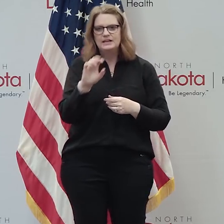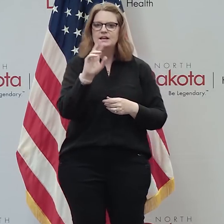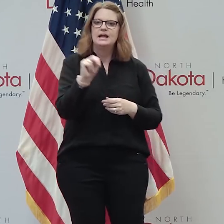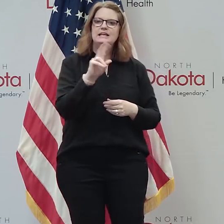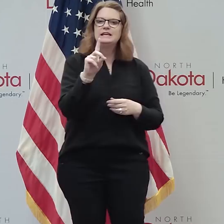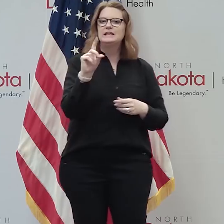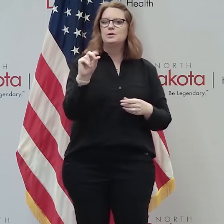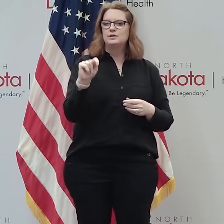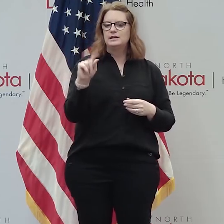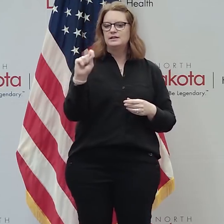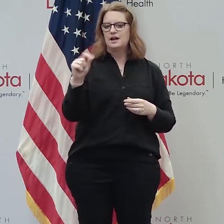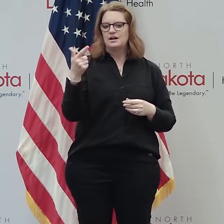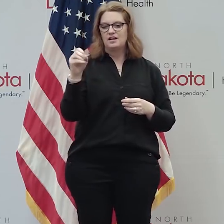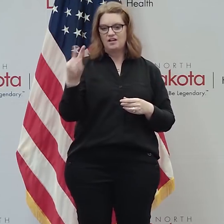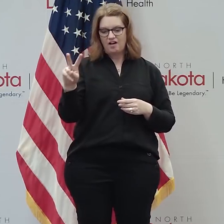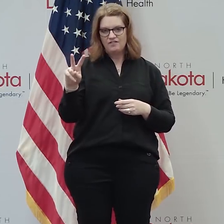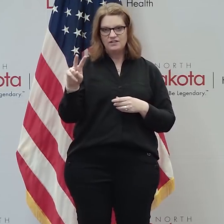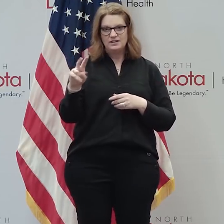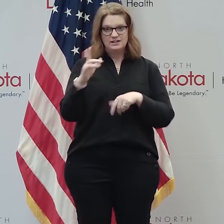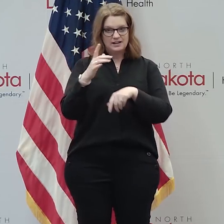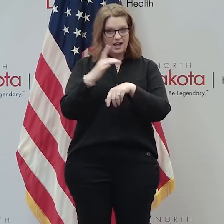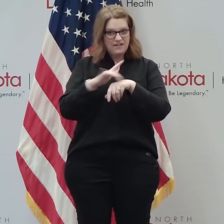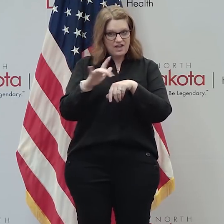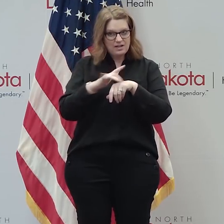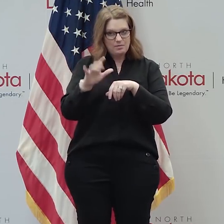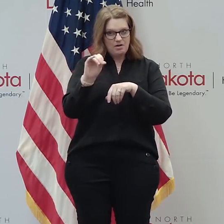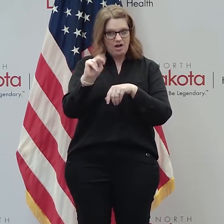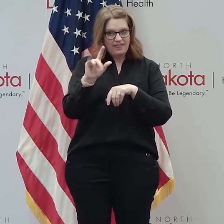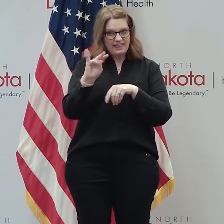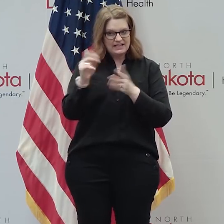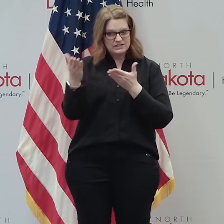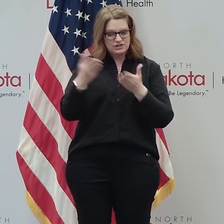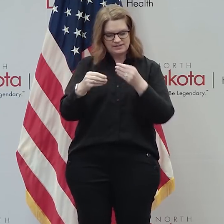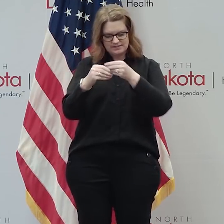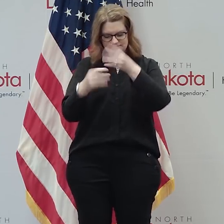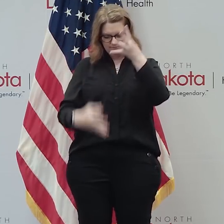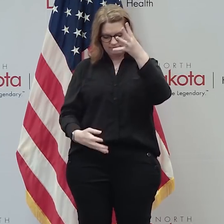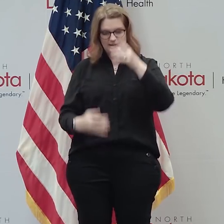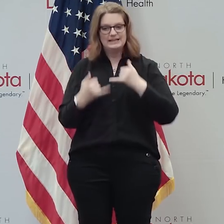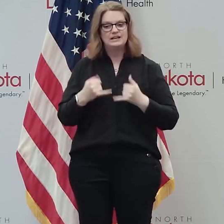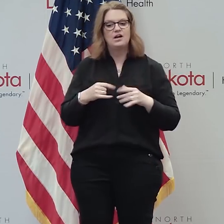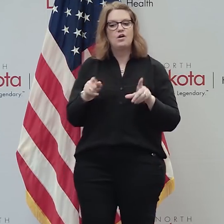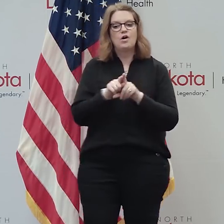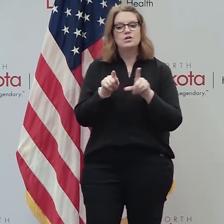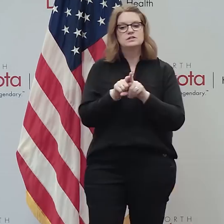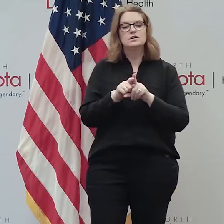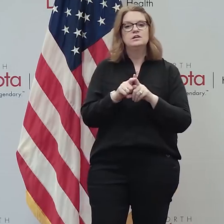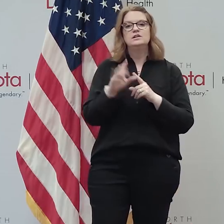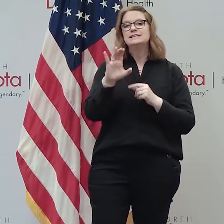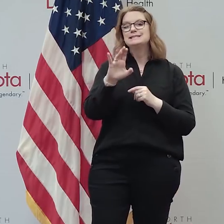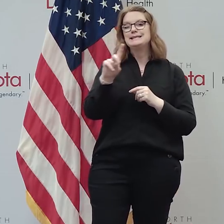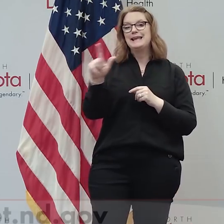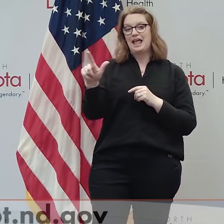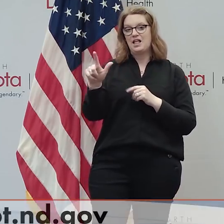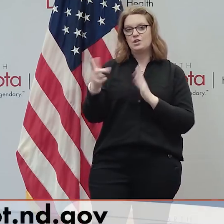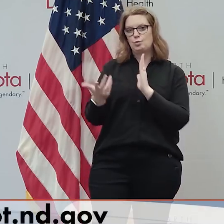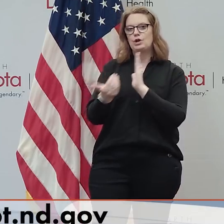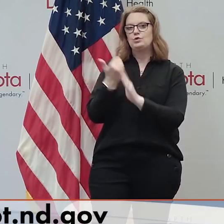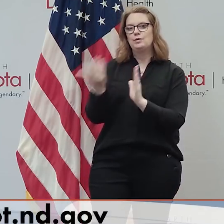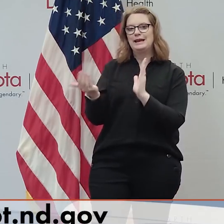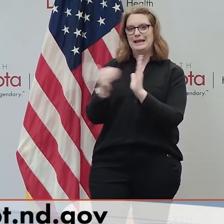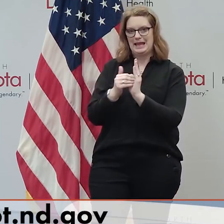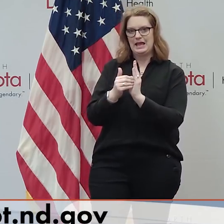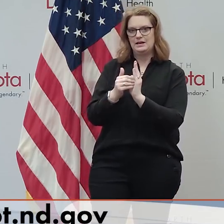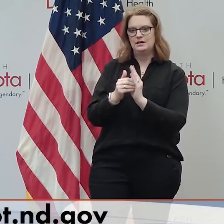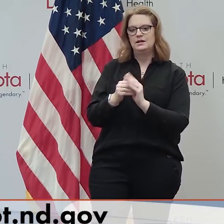nddot.gov, you can check out what's available for online. And a new one that's just starting right now, you can renew your commercial's driver's license online. Put it out